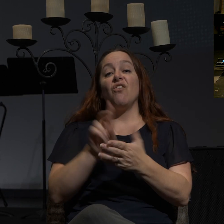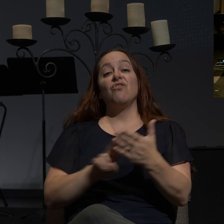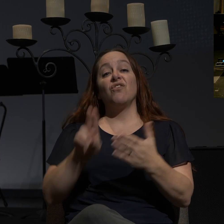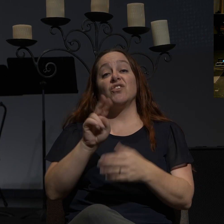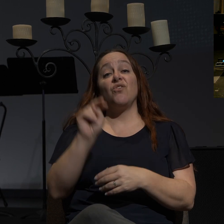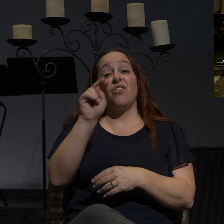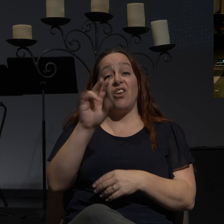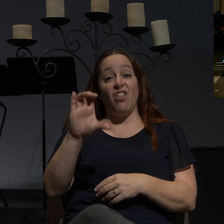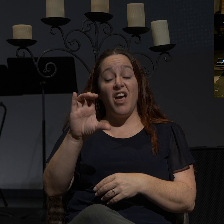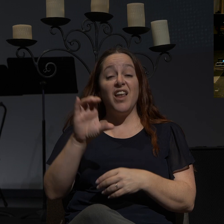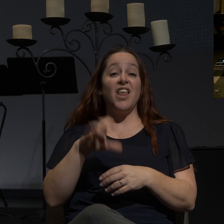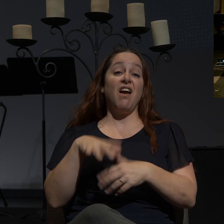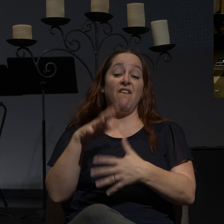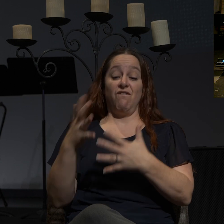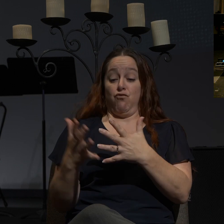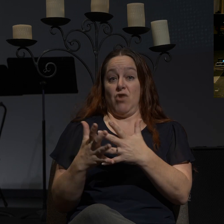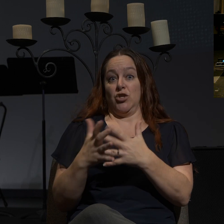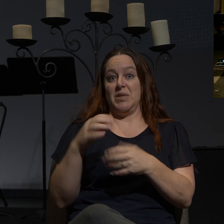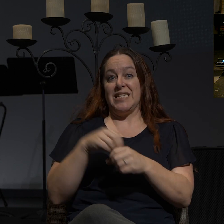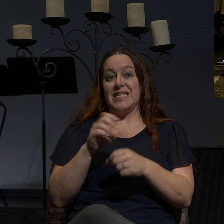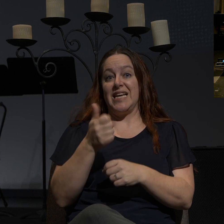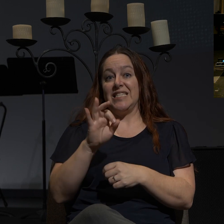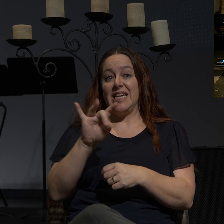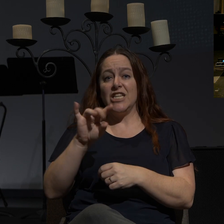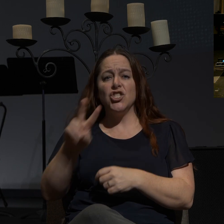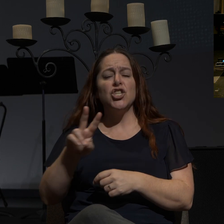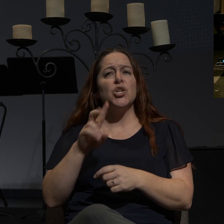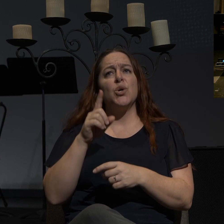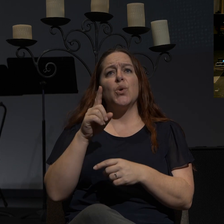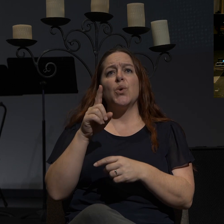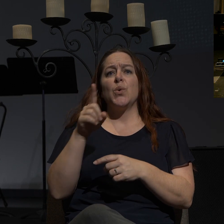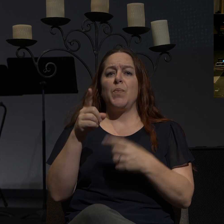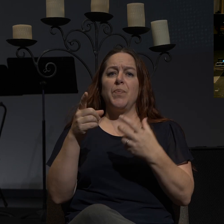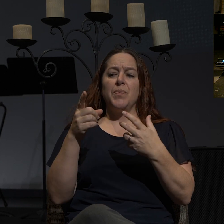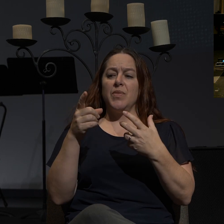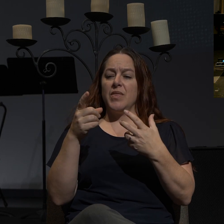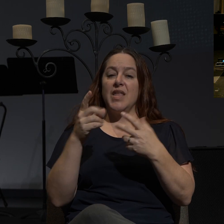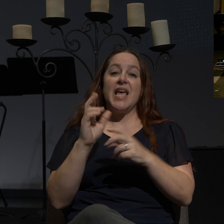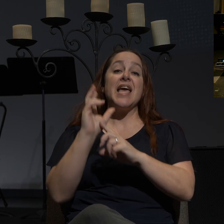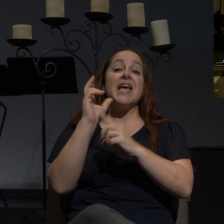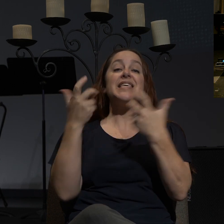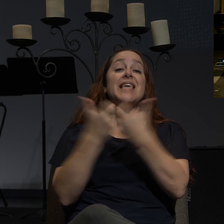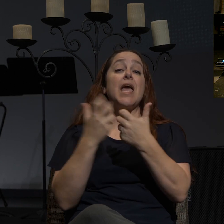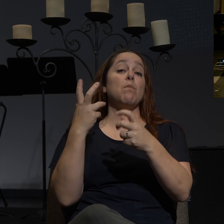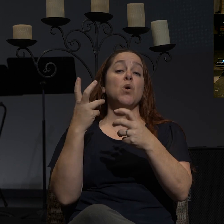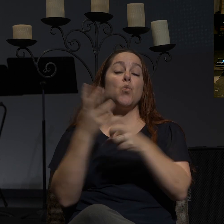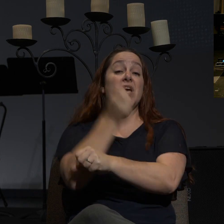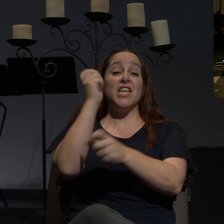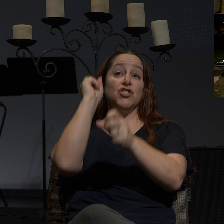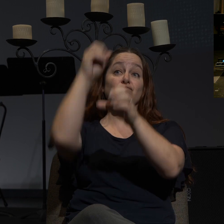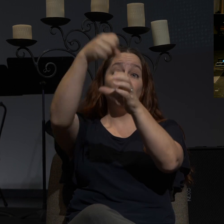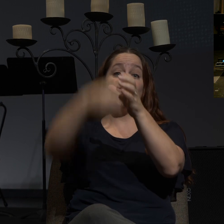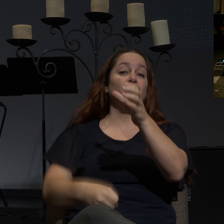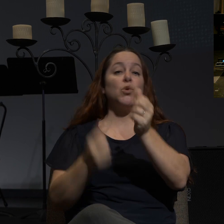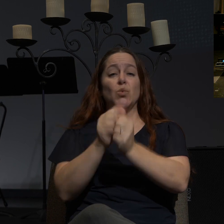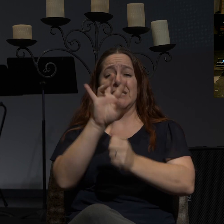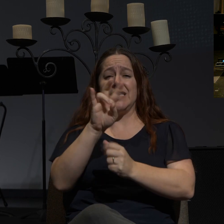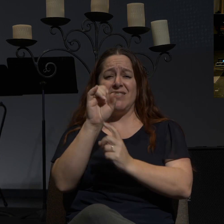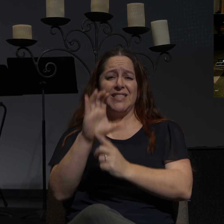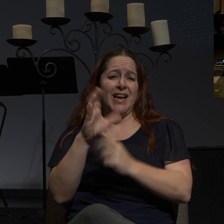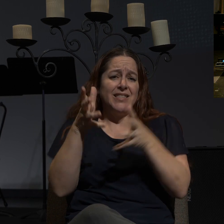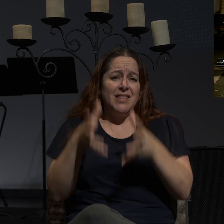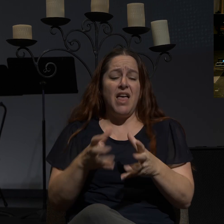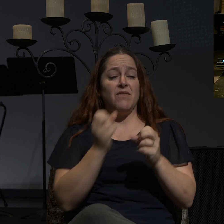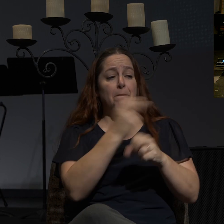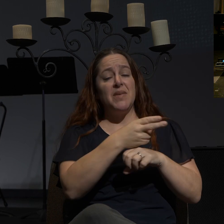of North Carolina as a freshman in 1982. He hit the game-winning shot in the national championship game with 17 seconds left to